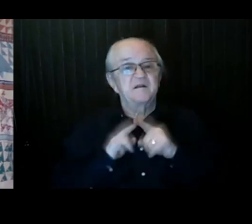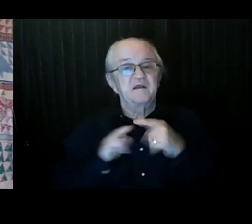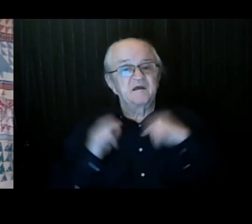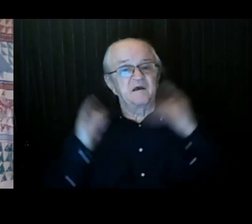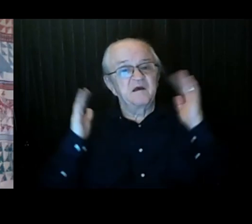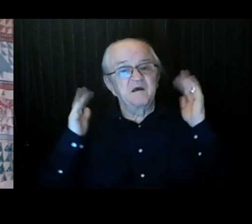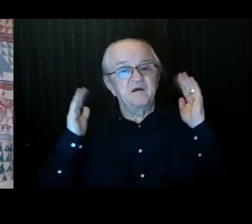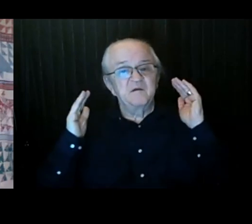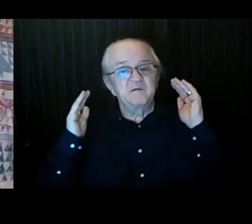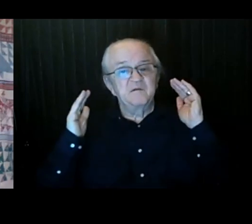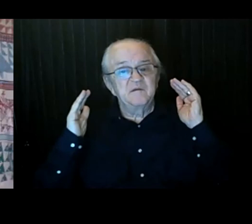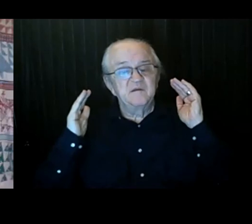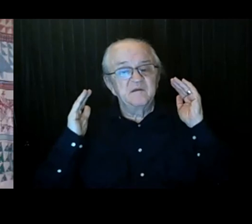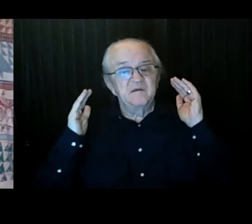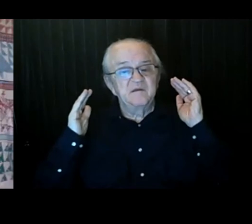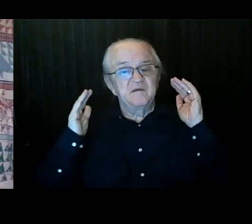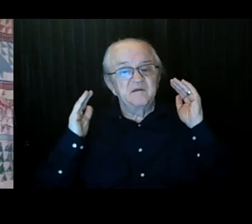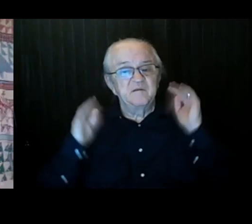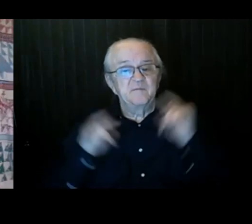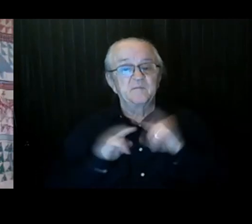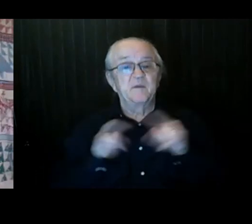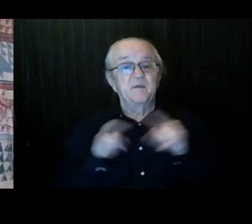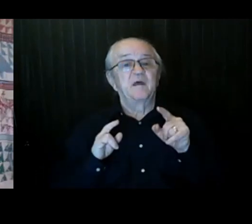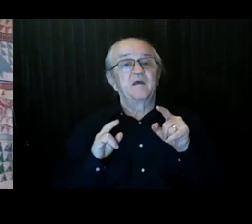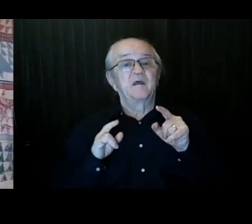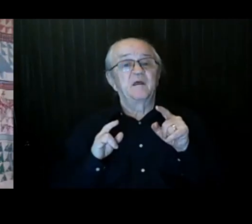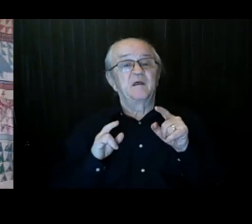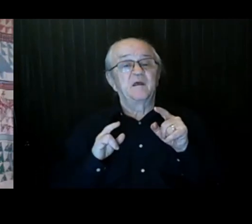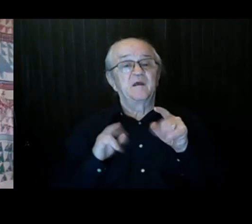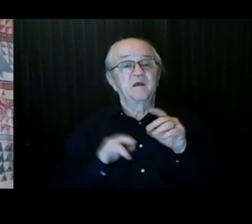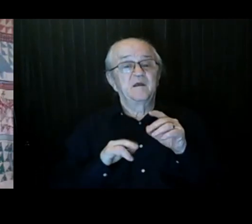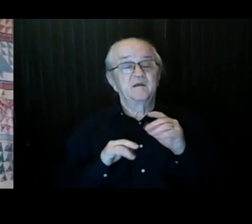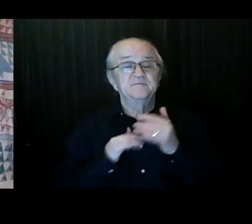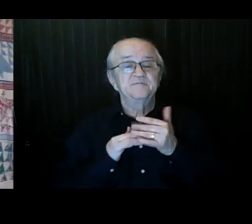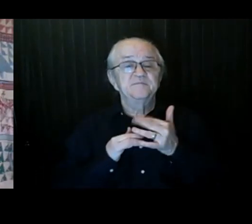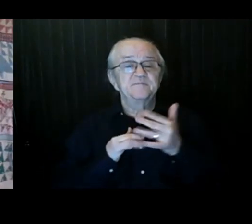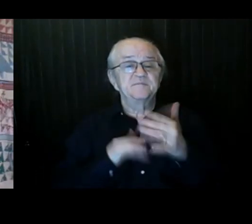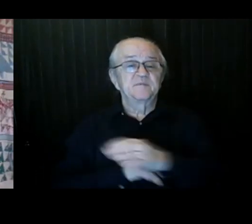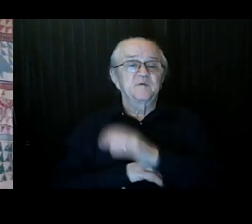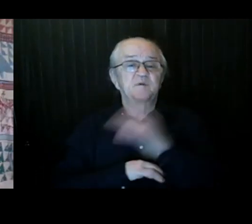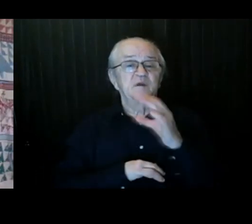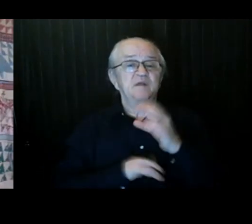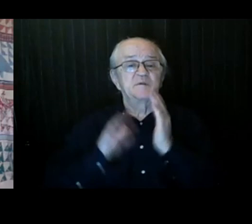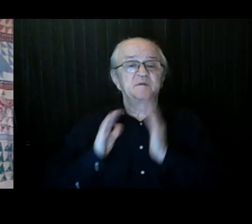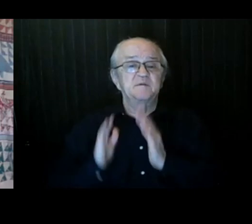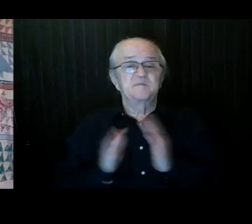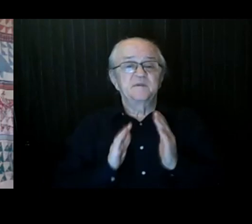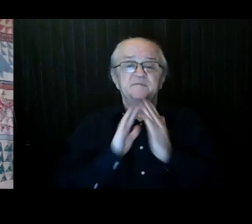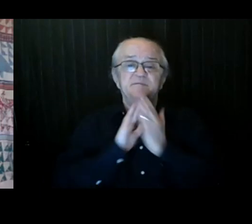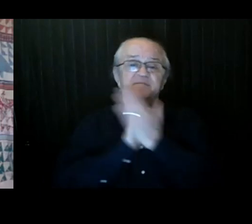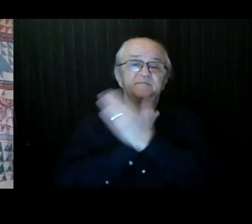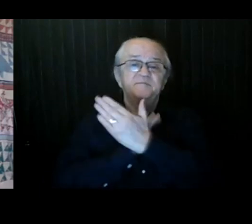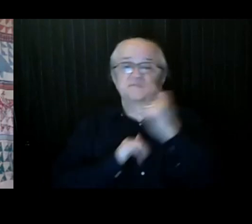But that Christmas, we were going to go out to California to visit my sister and her